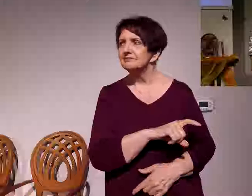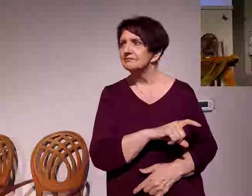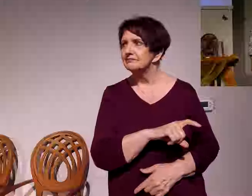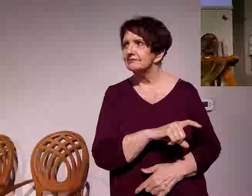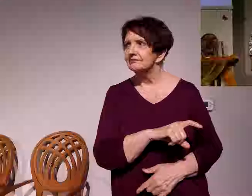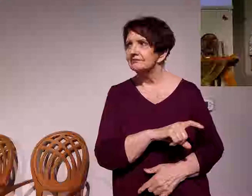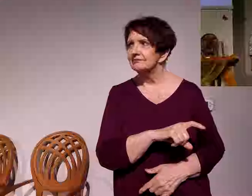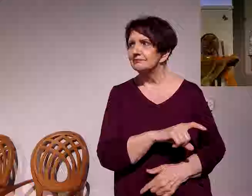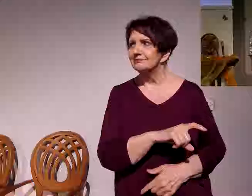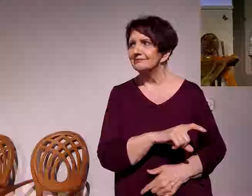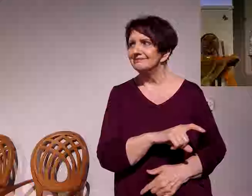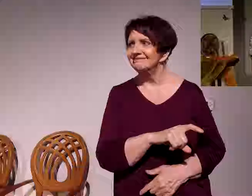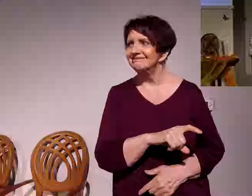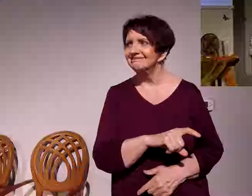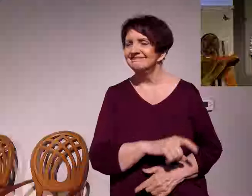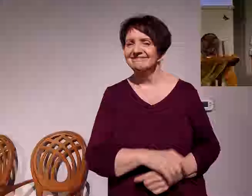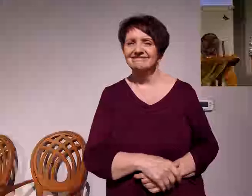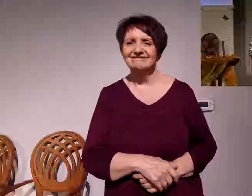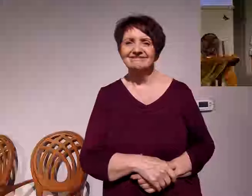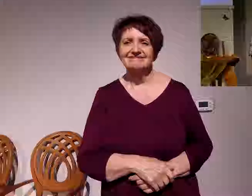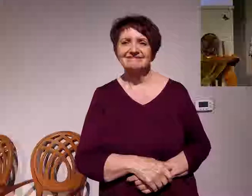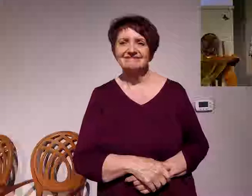No. No.